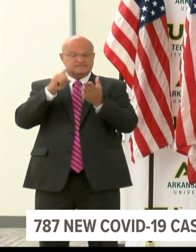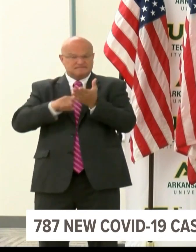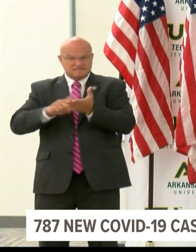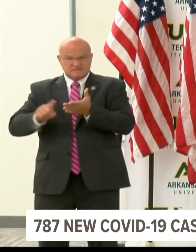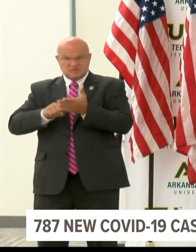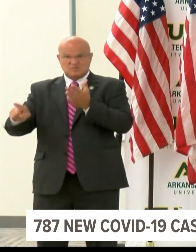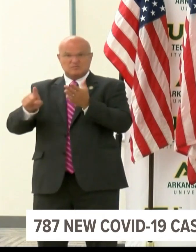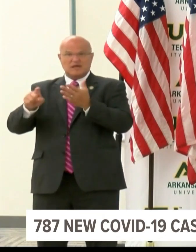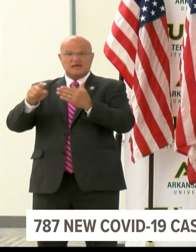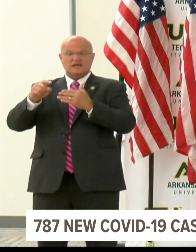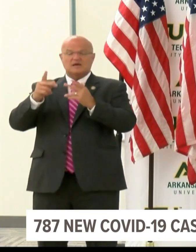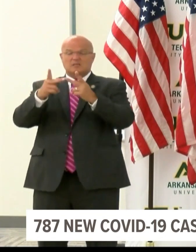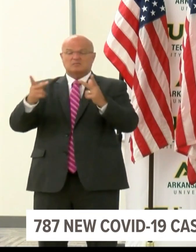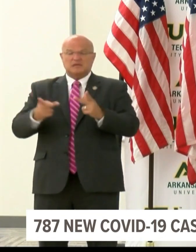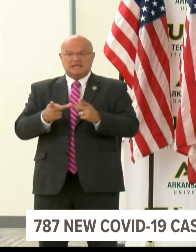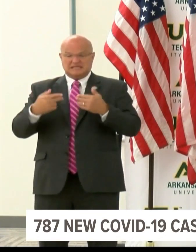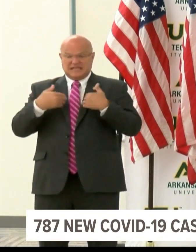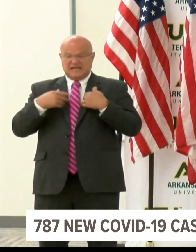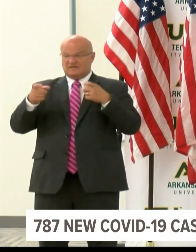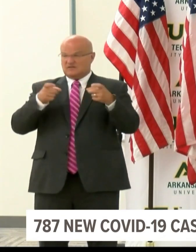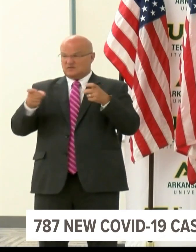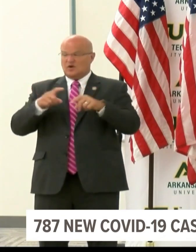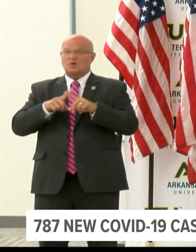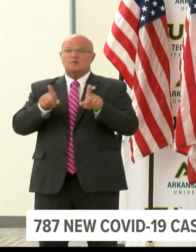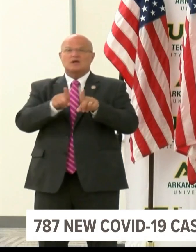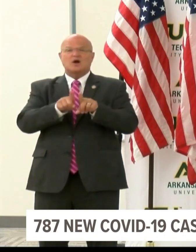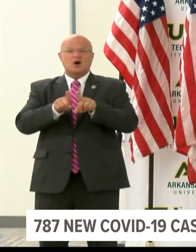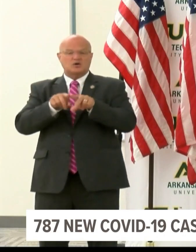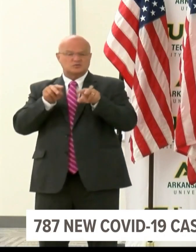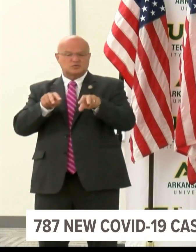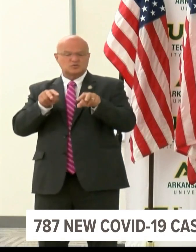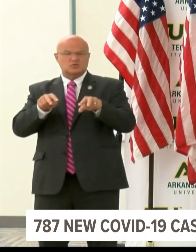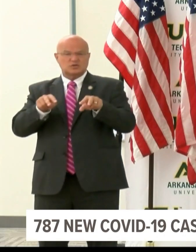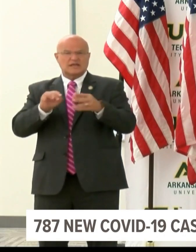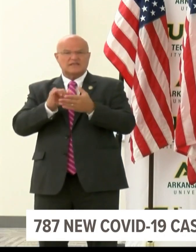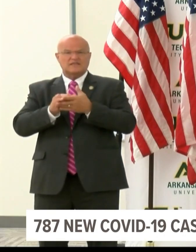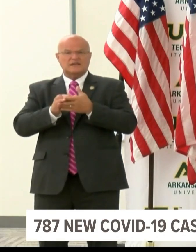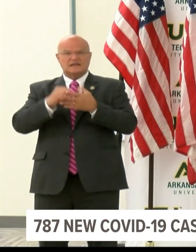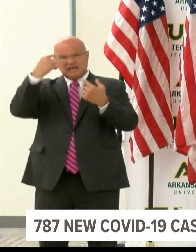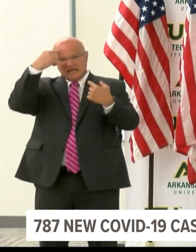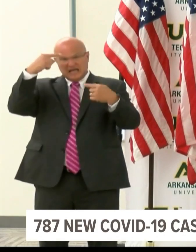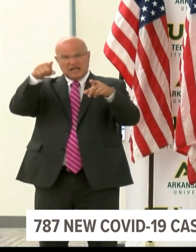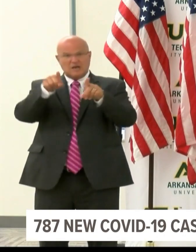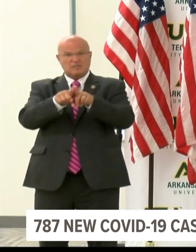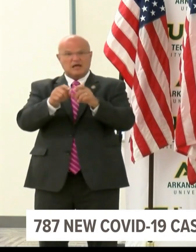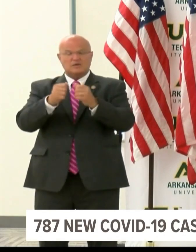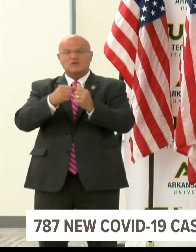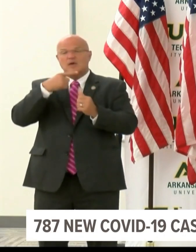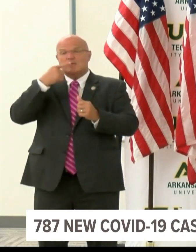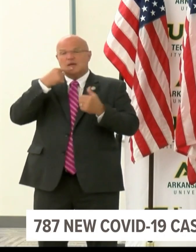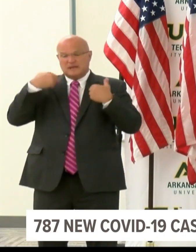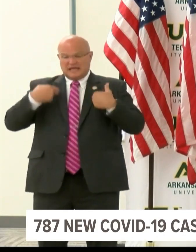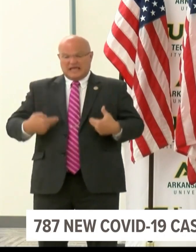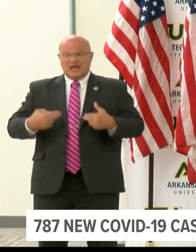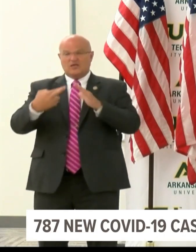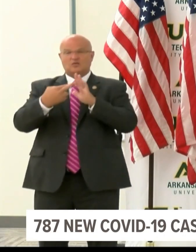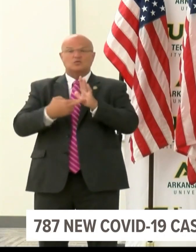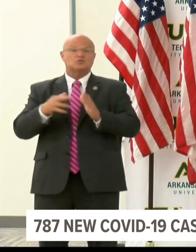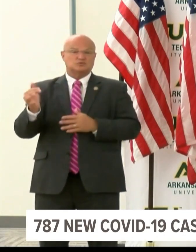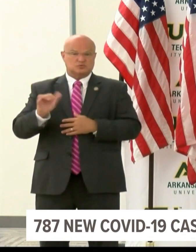inspect premises that they have jurisdiction over, but they also look at the compliance on public health rules as